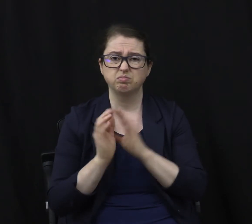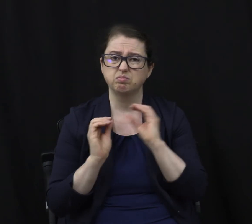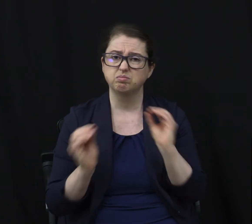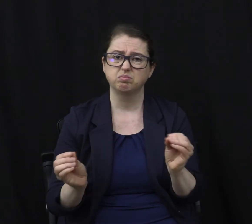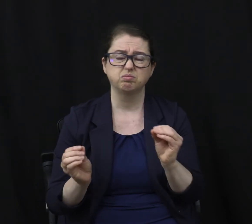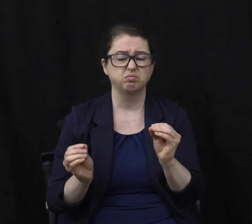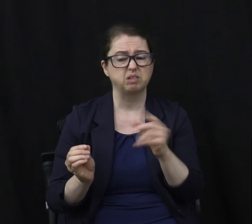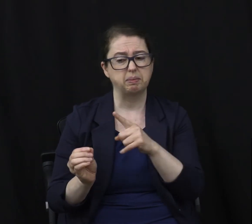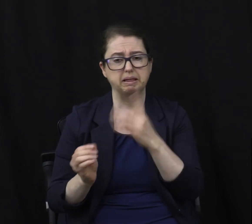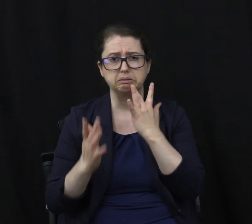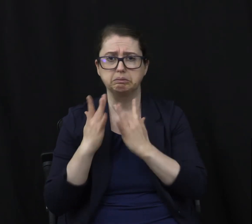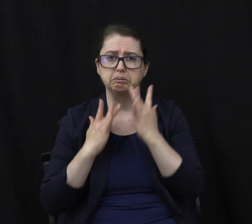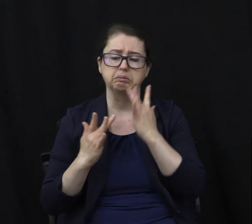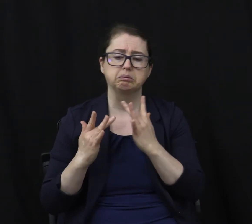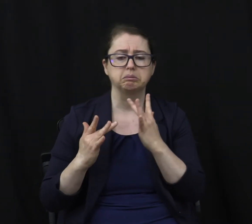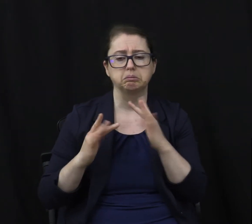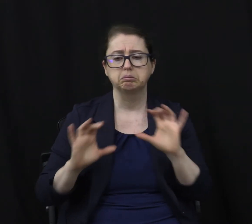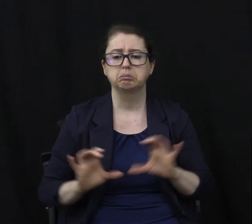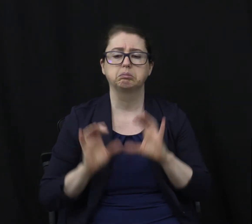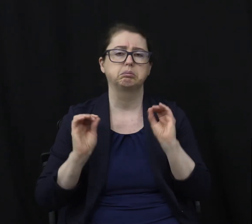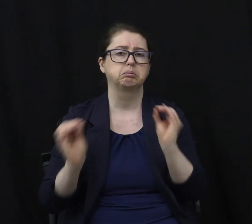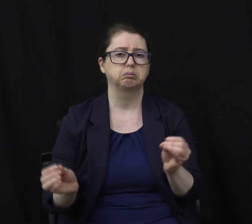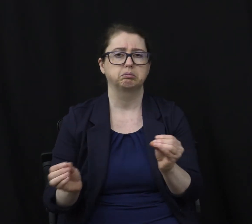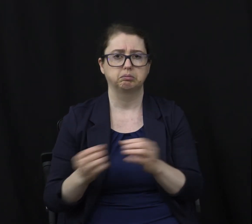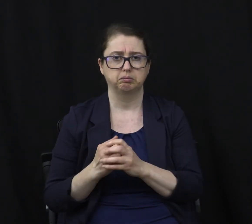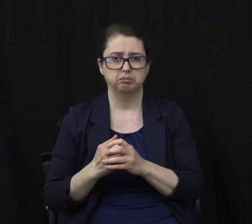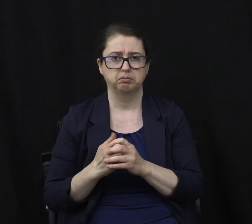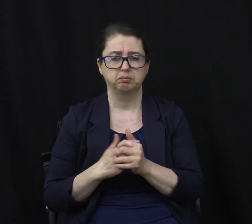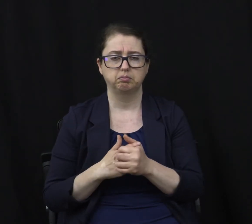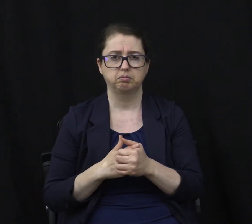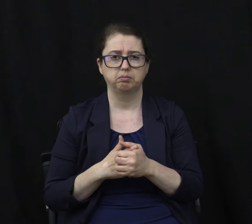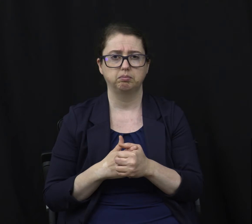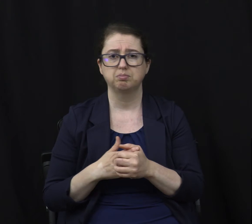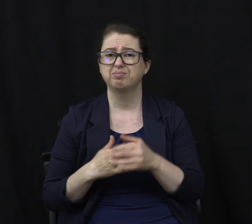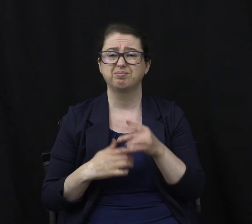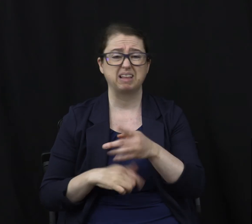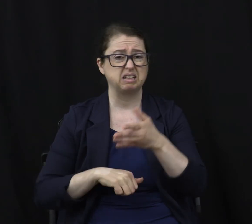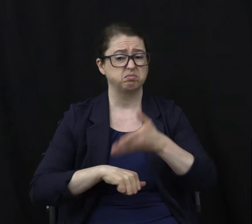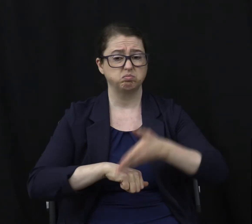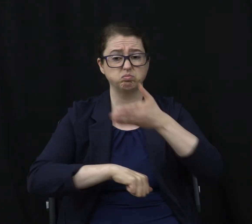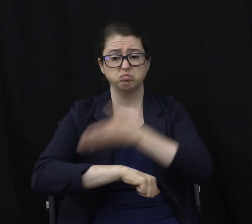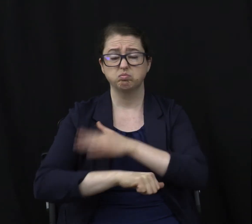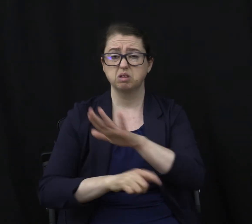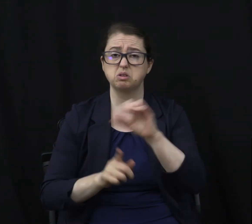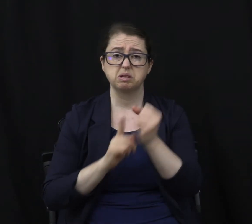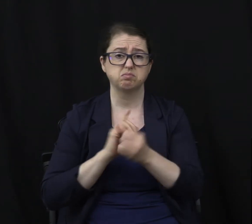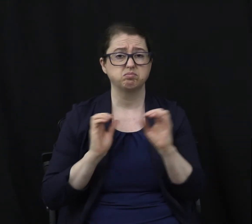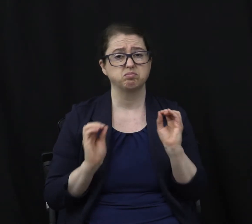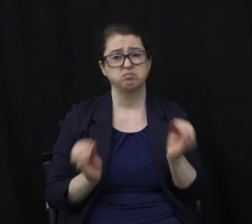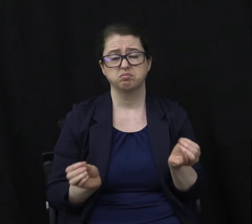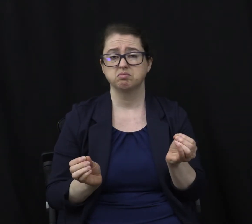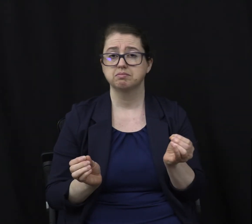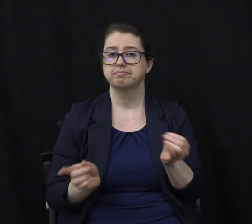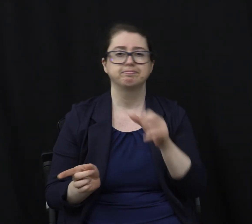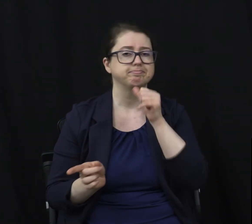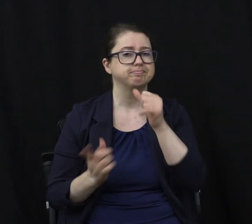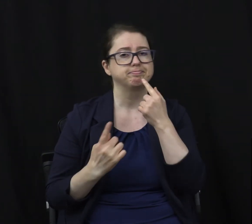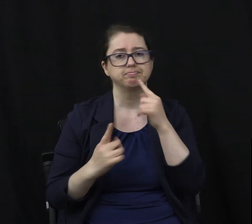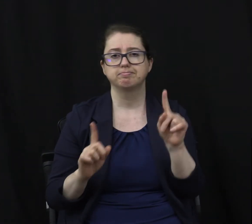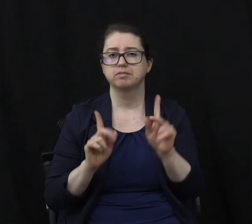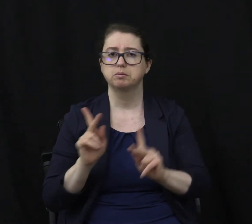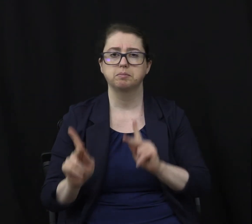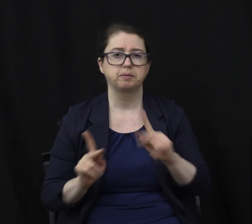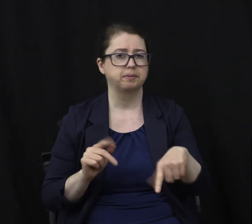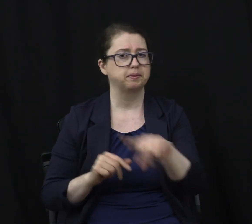never put forth any effort to improve their situation, and unsuccessful people, they know it all.